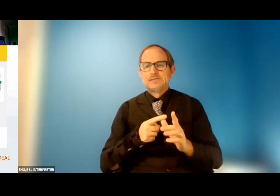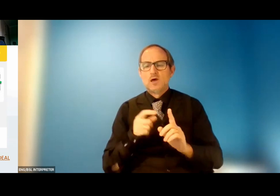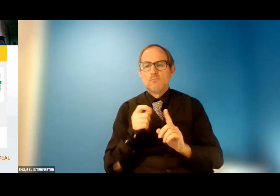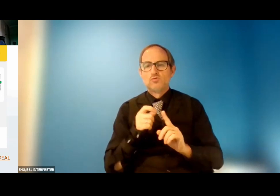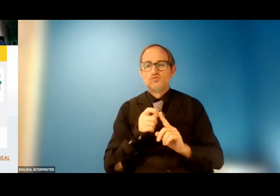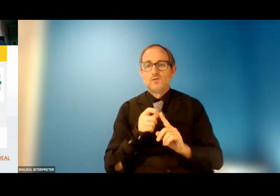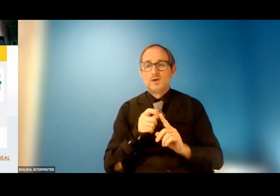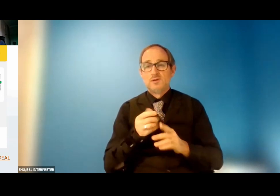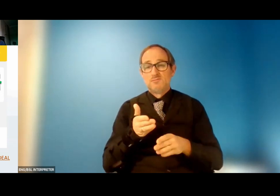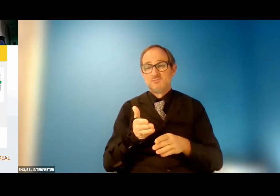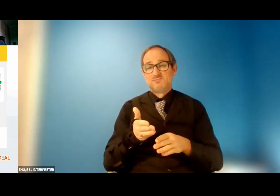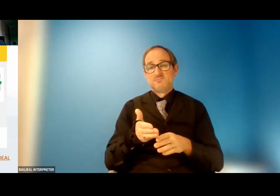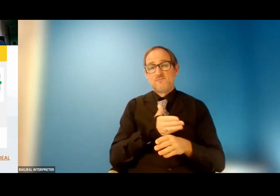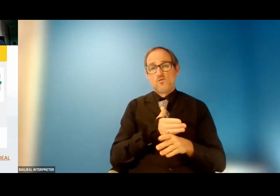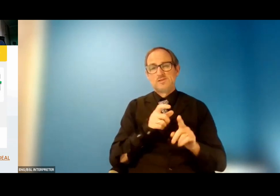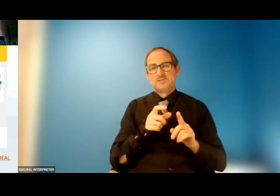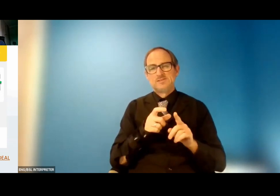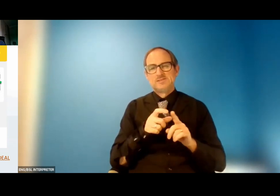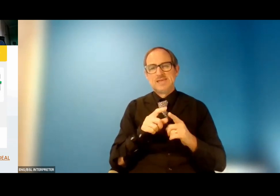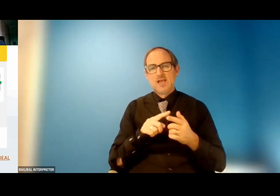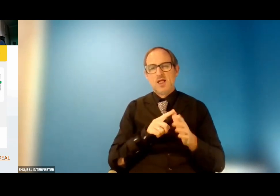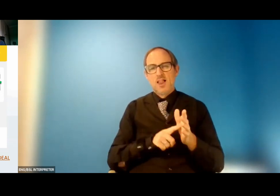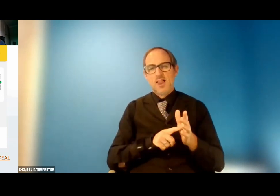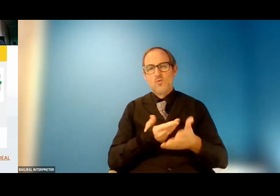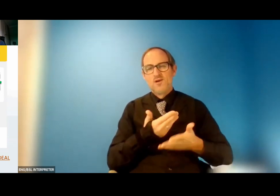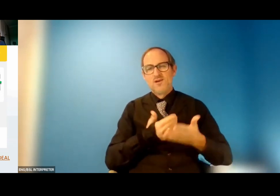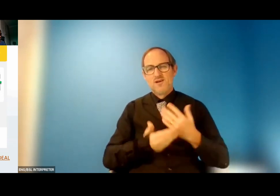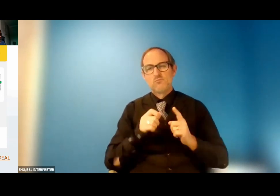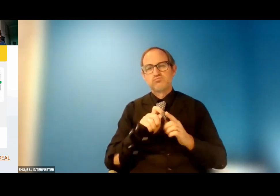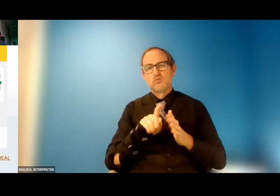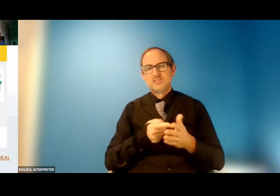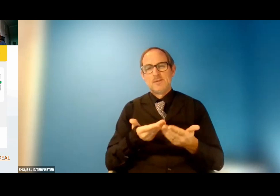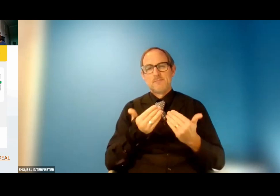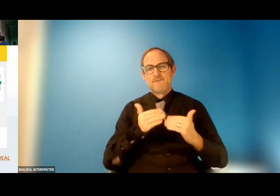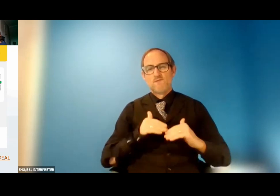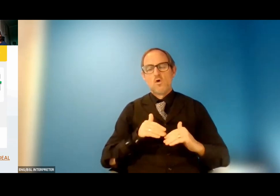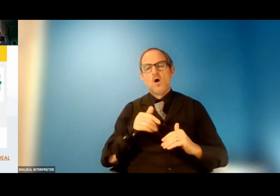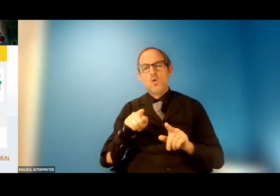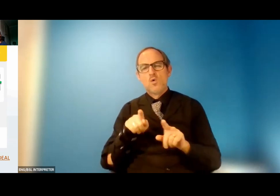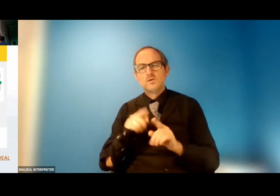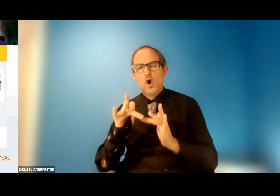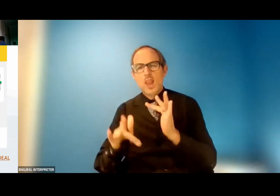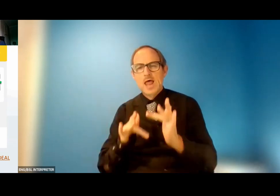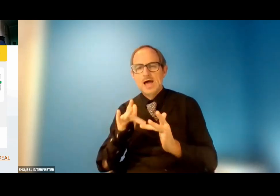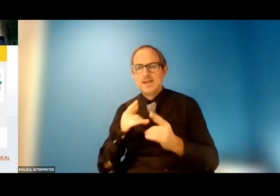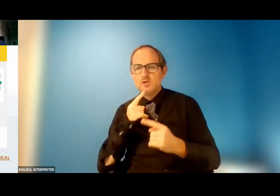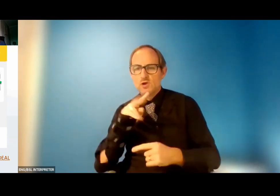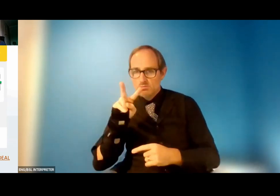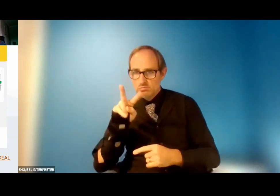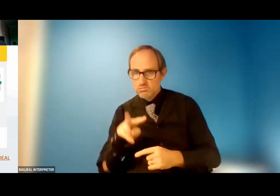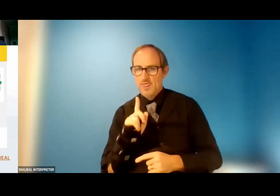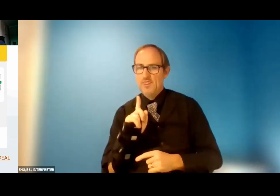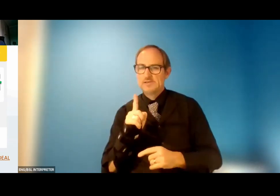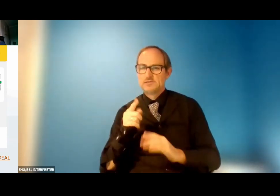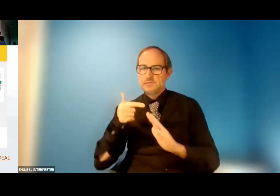on that topic before, and I know there is a presentation available online which goes through what we did at that stage of the process in